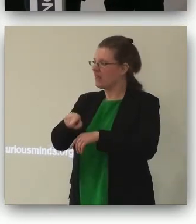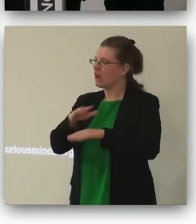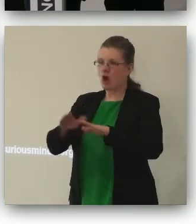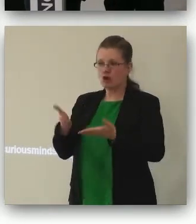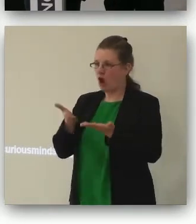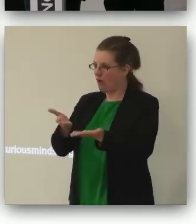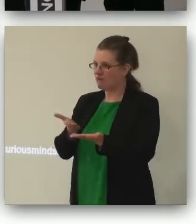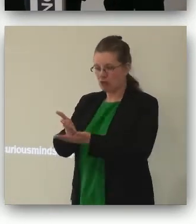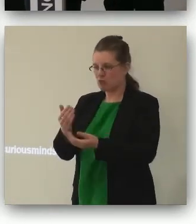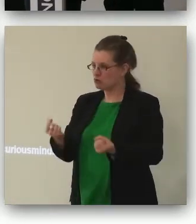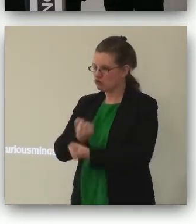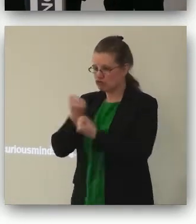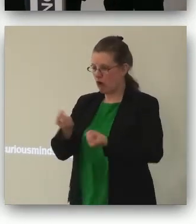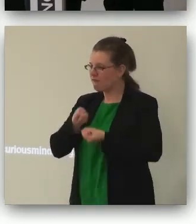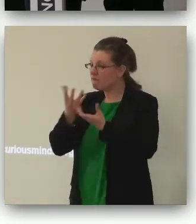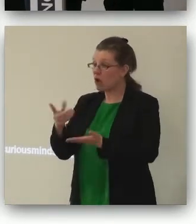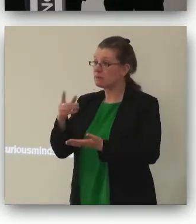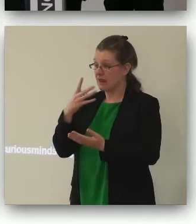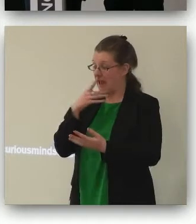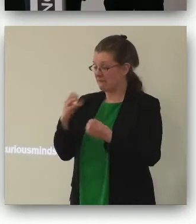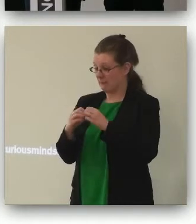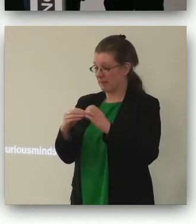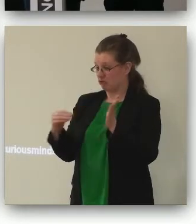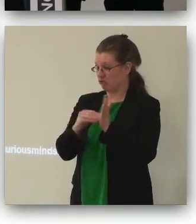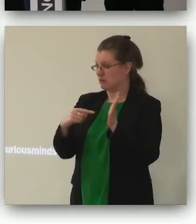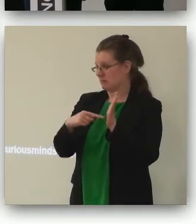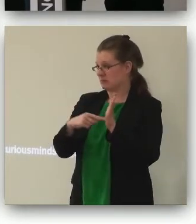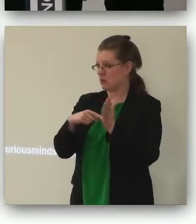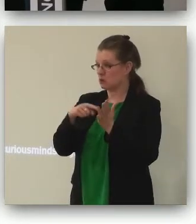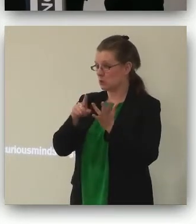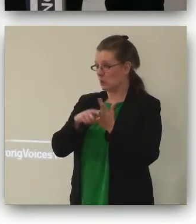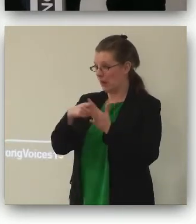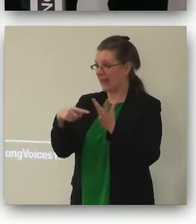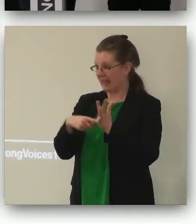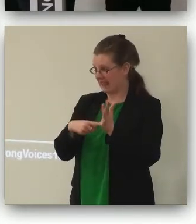they are referenced in the toolkit if you'd like to consider them for your own organisation.